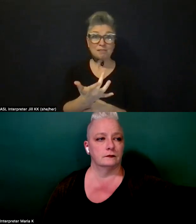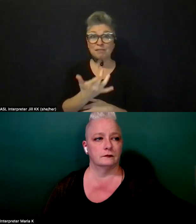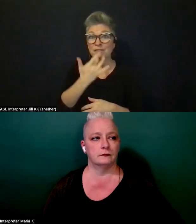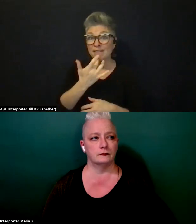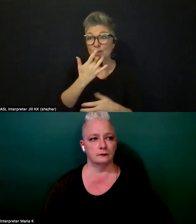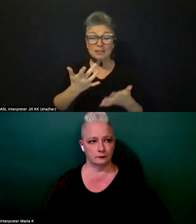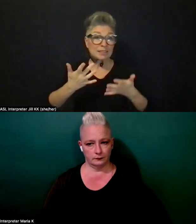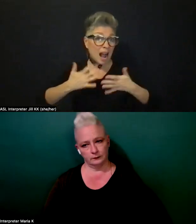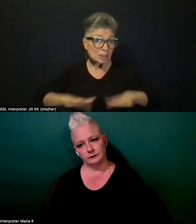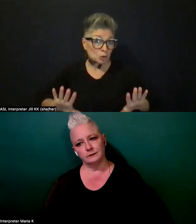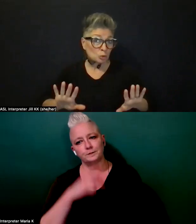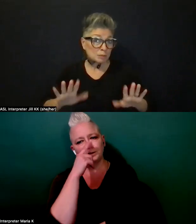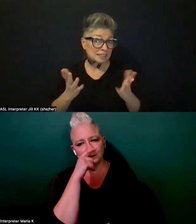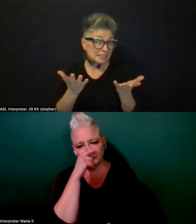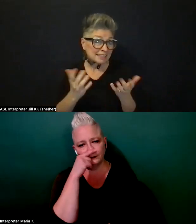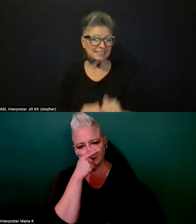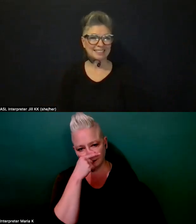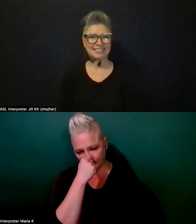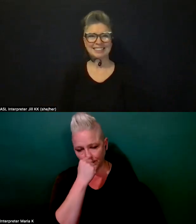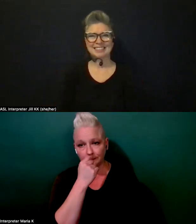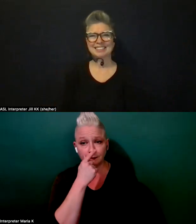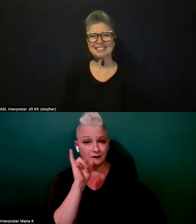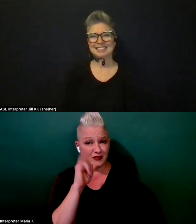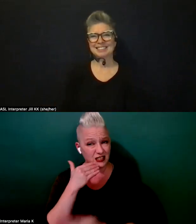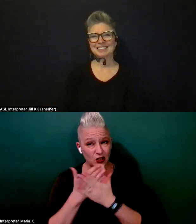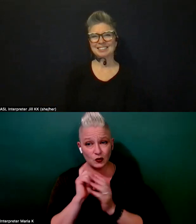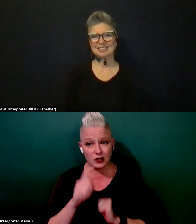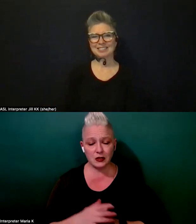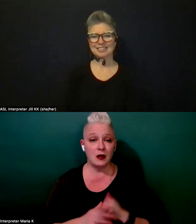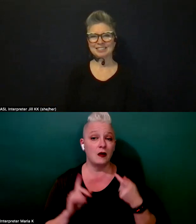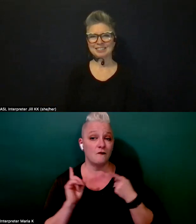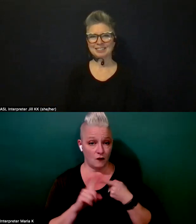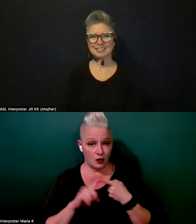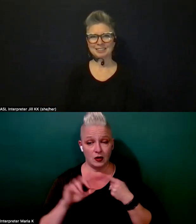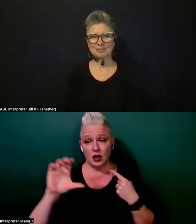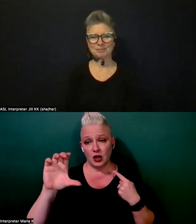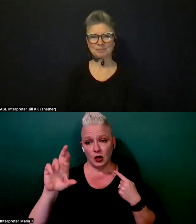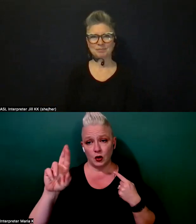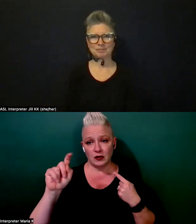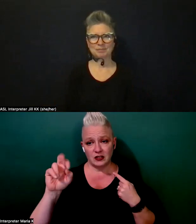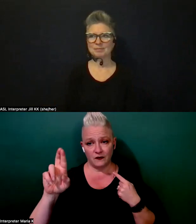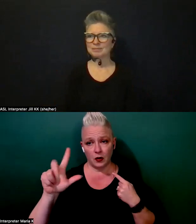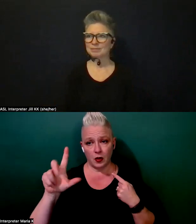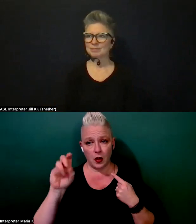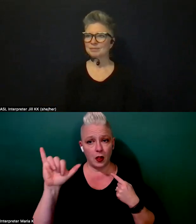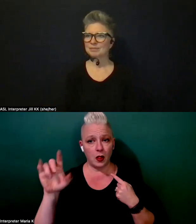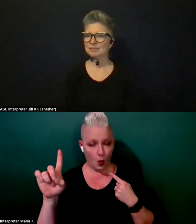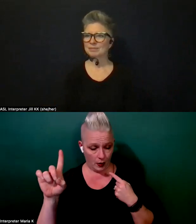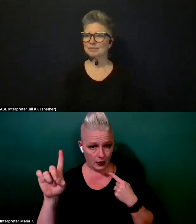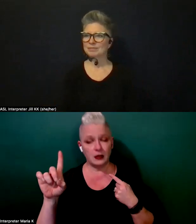costumes. That's a good one. First would be Christopher Lloyd's conductor uniform from Next